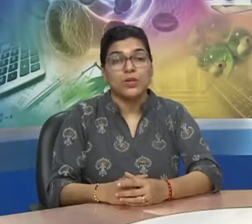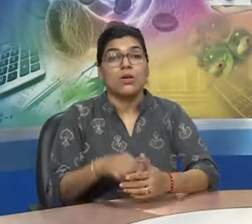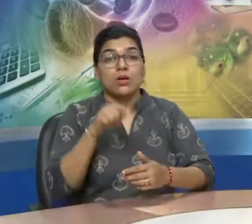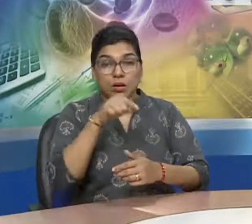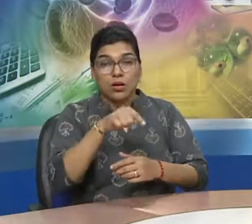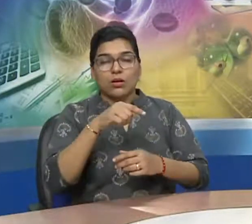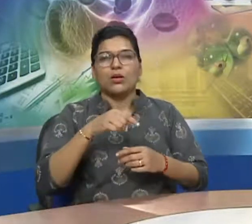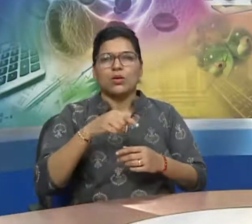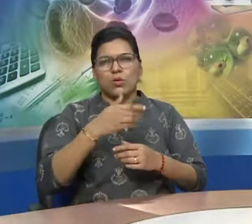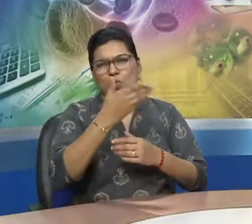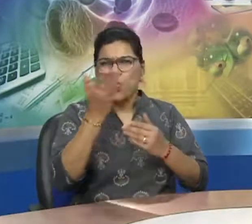Warmth.